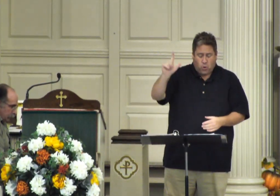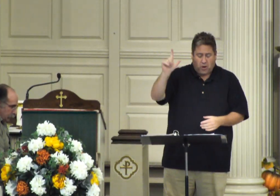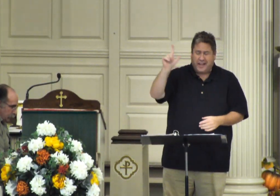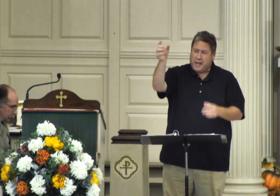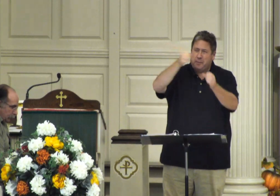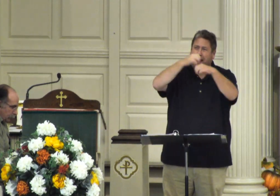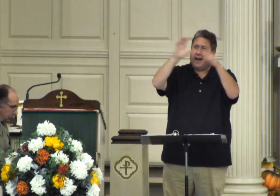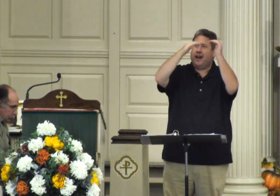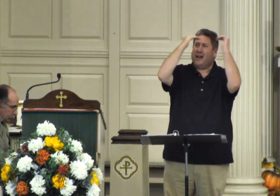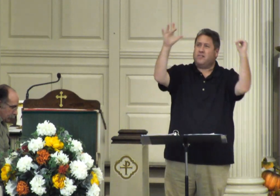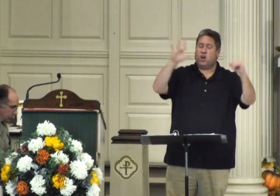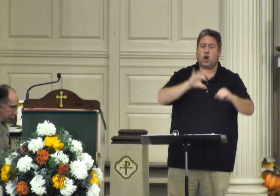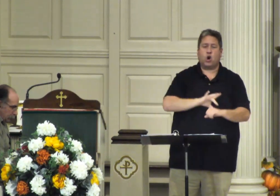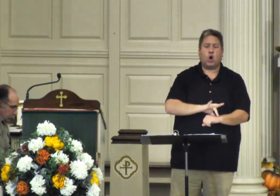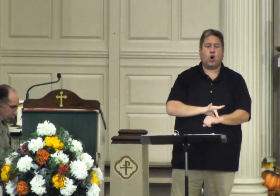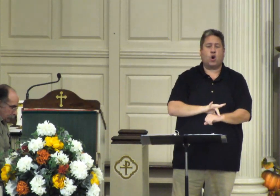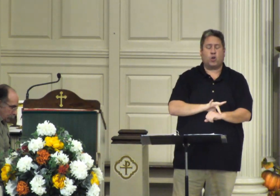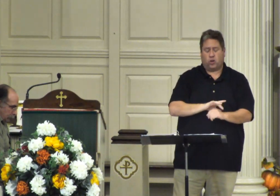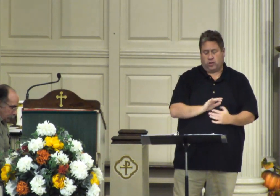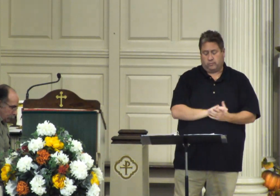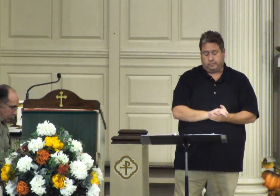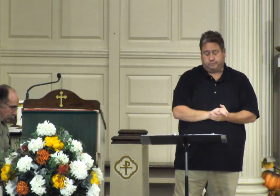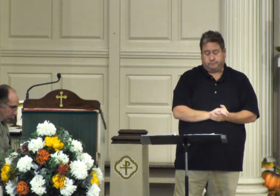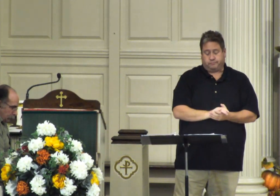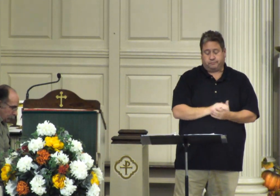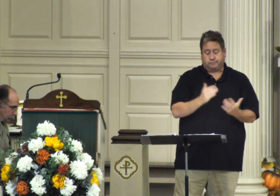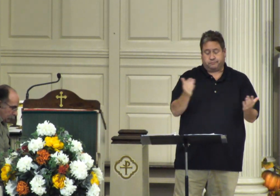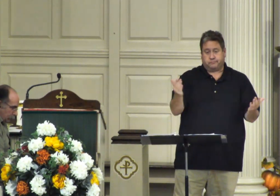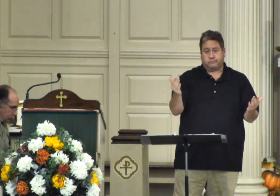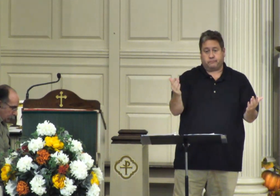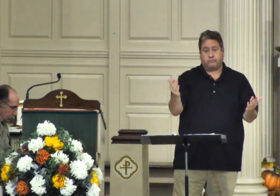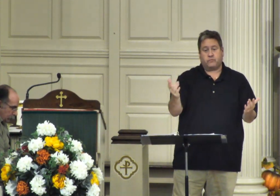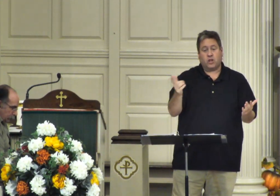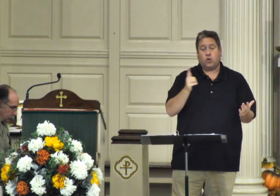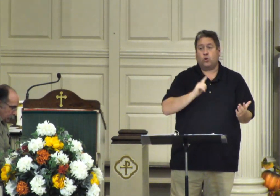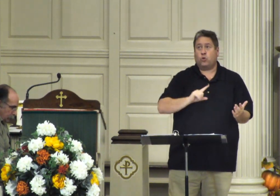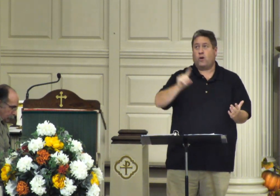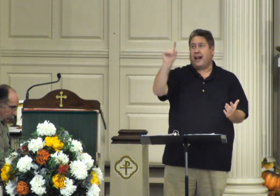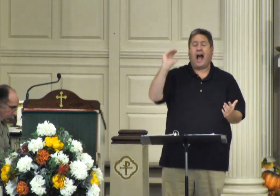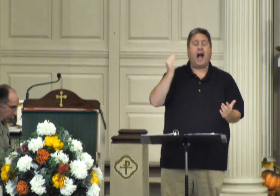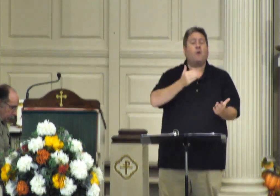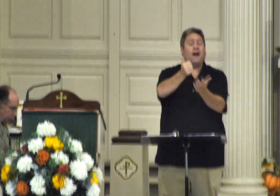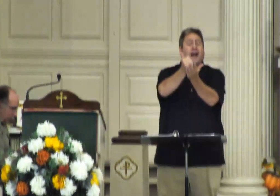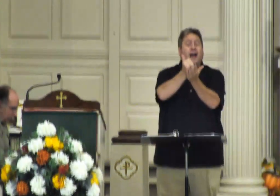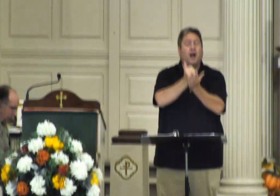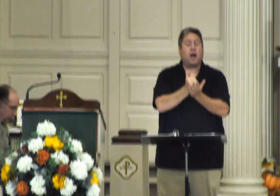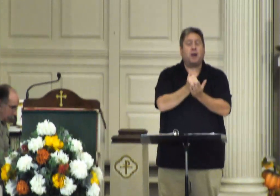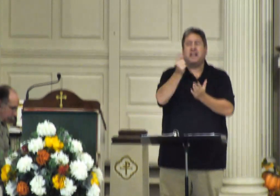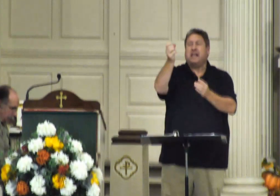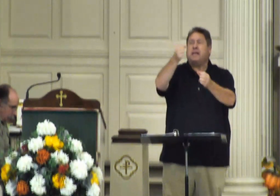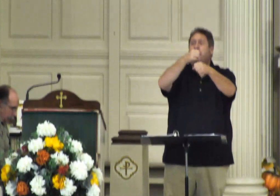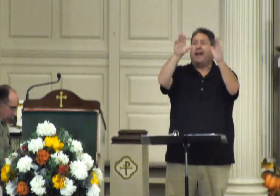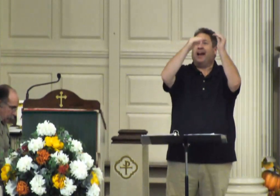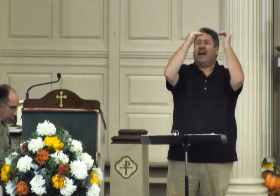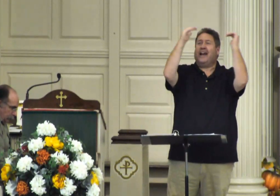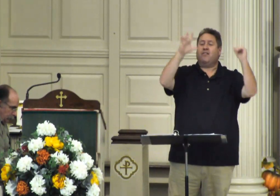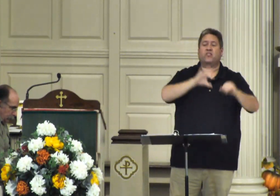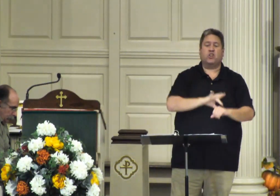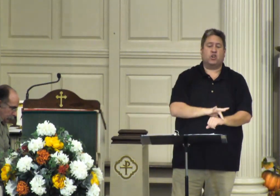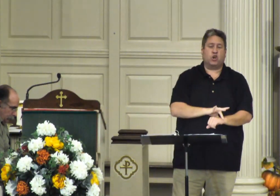made heaven and earth. Our help is from